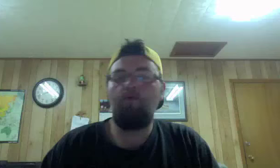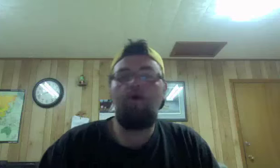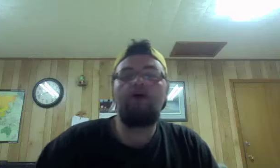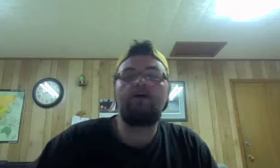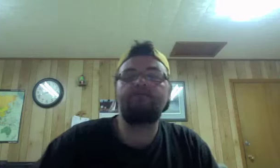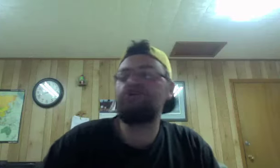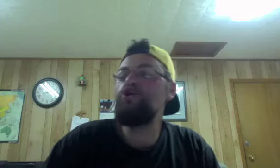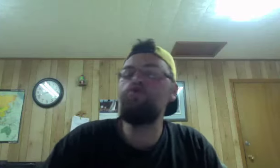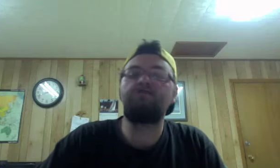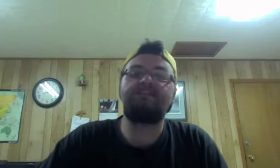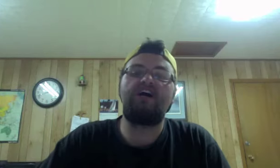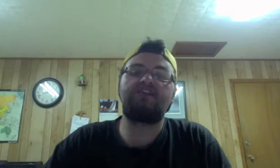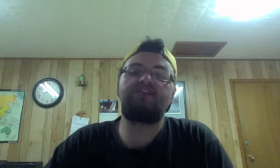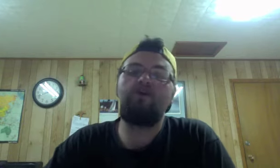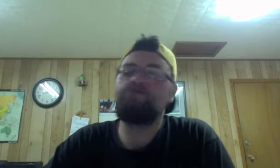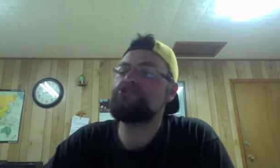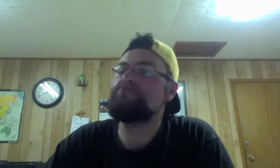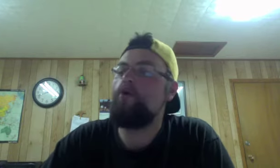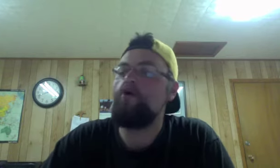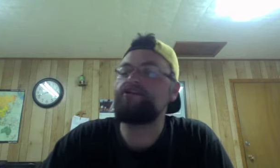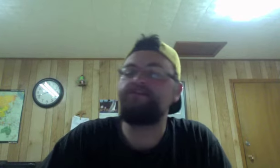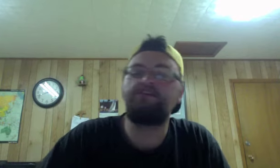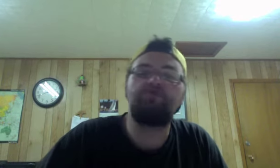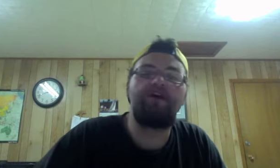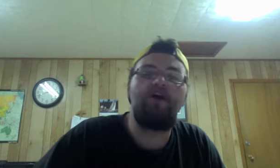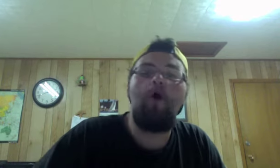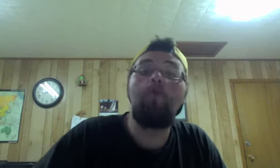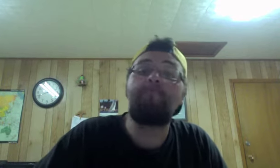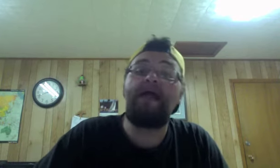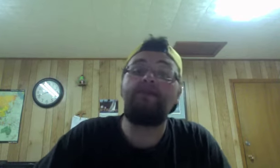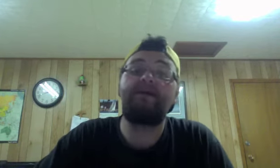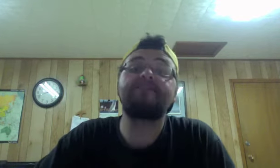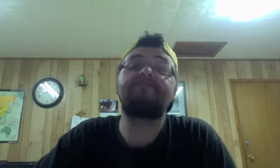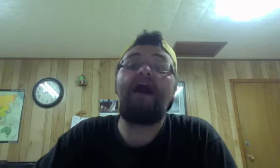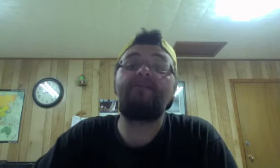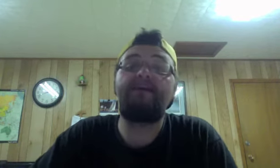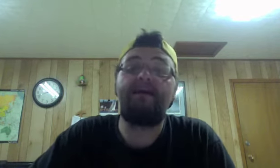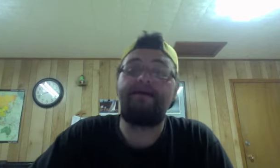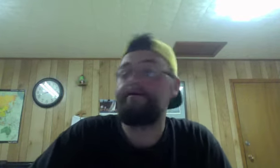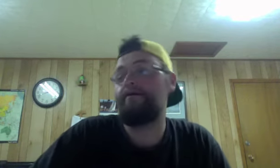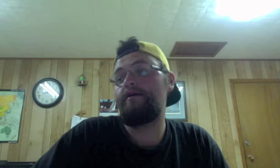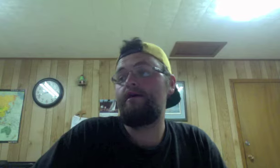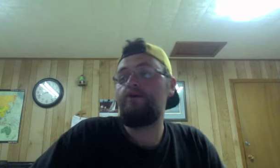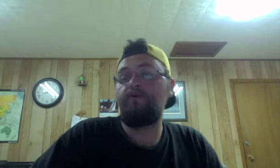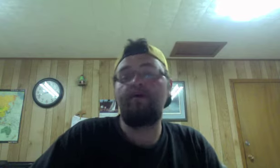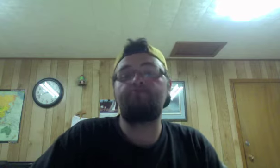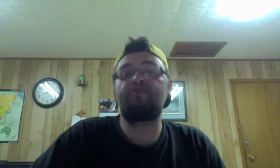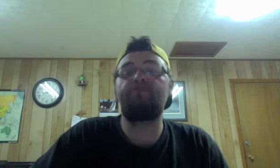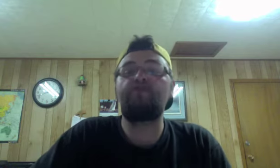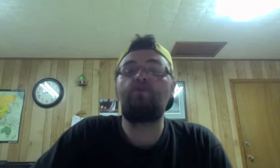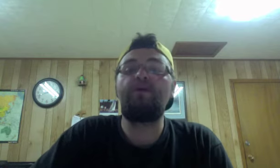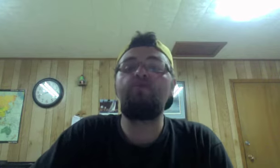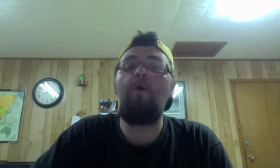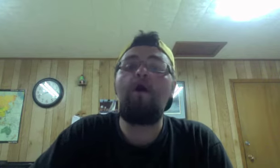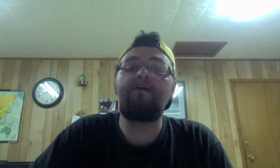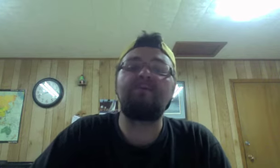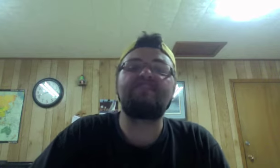Welcome to Ducks No Sports and this week oh baby it's finally here. We are previewing week one of the